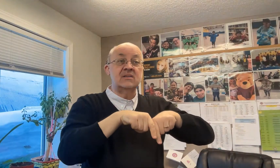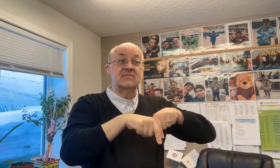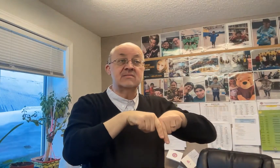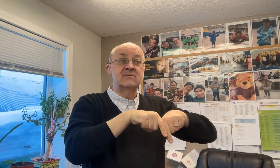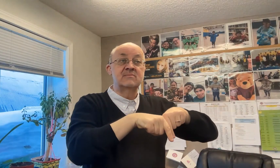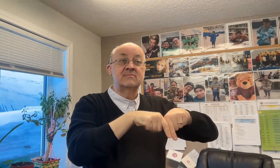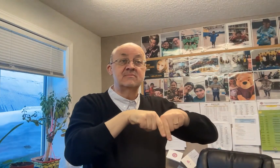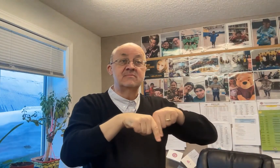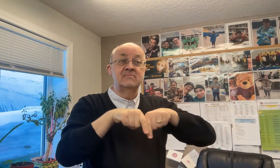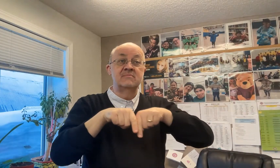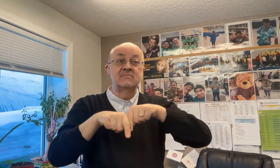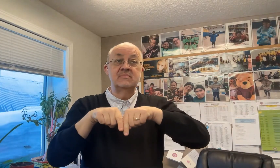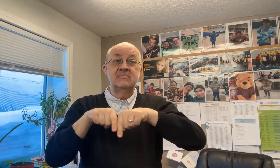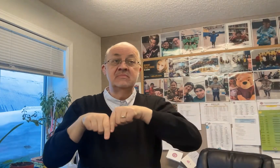socks,